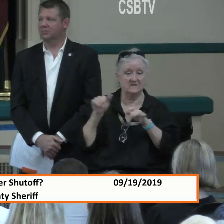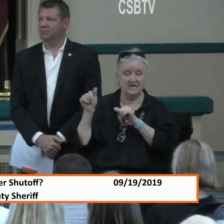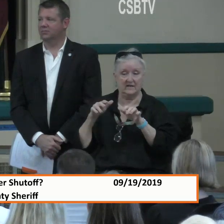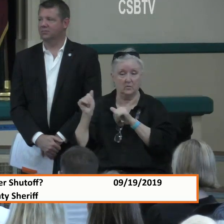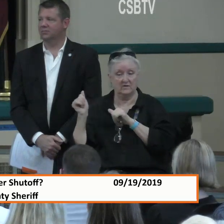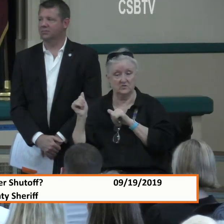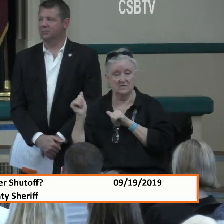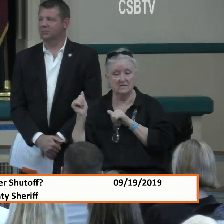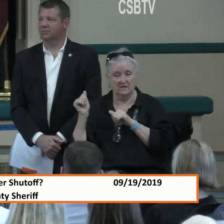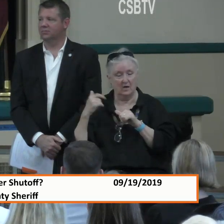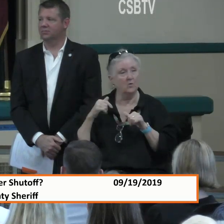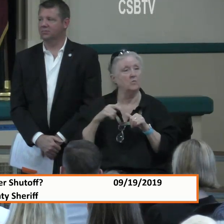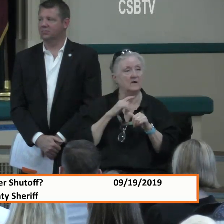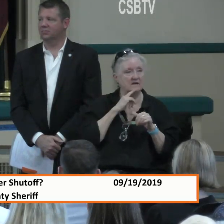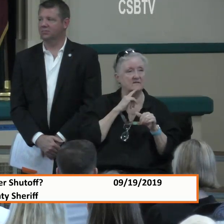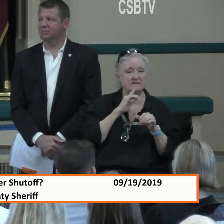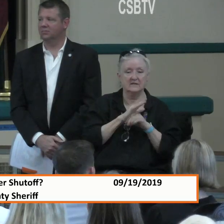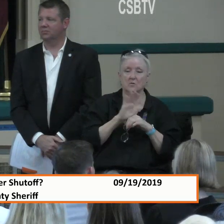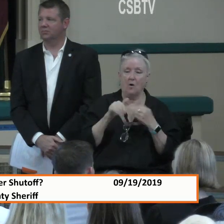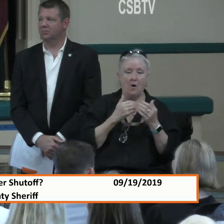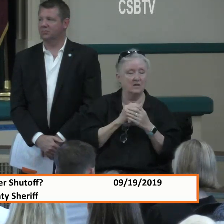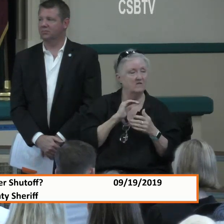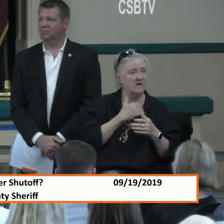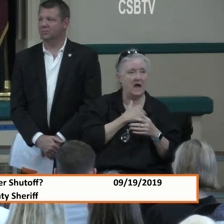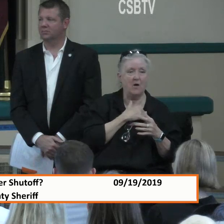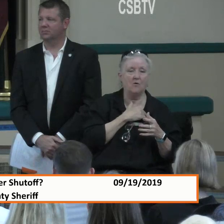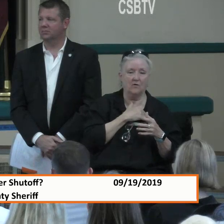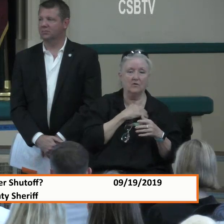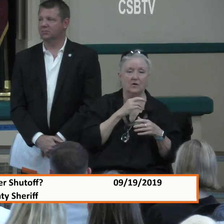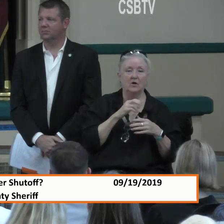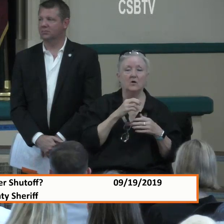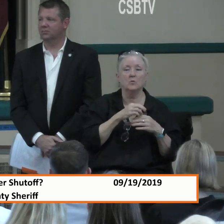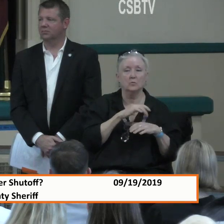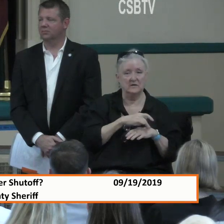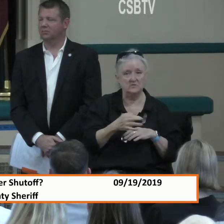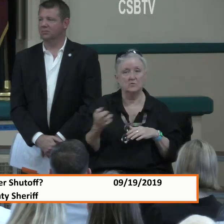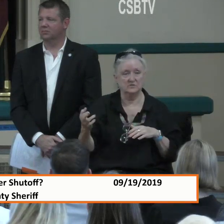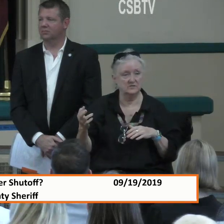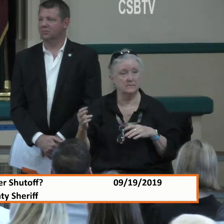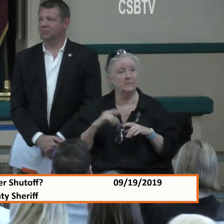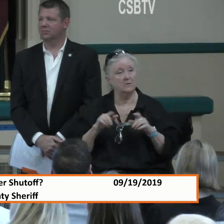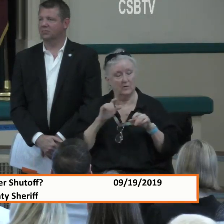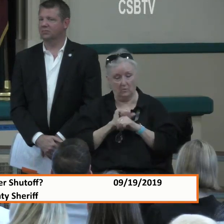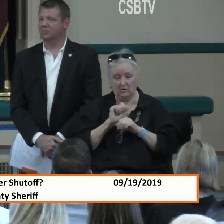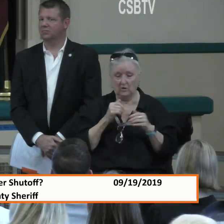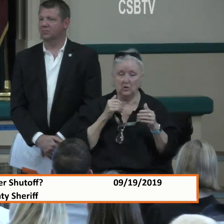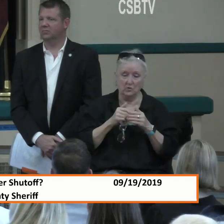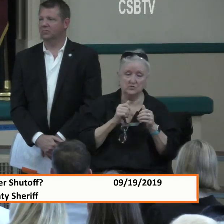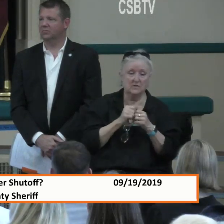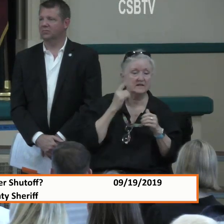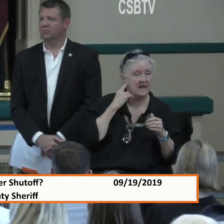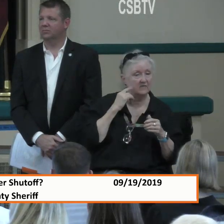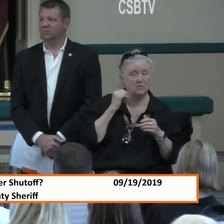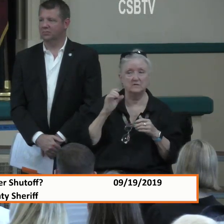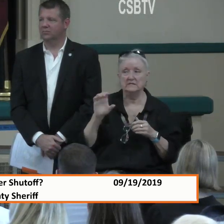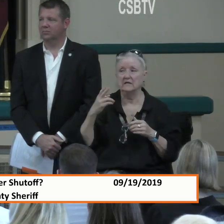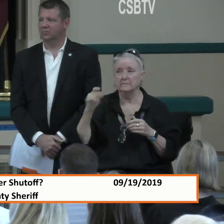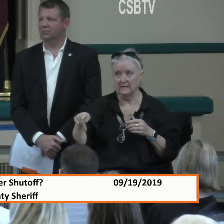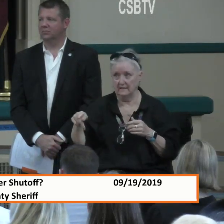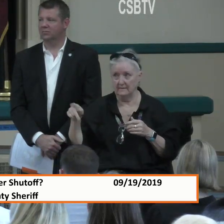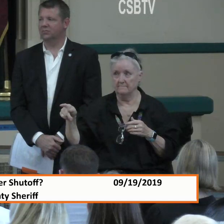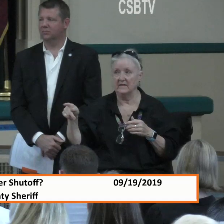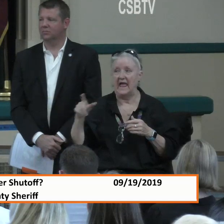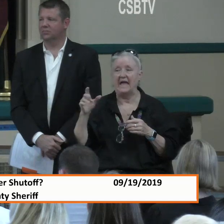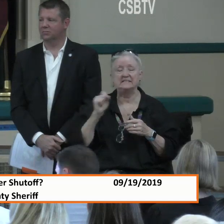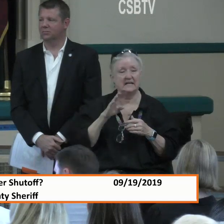evacuations, we've dedicated all of our resources to that. However, we do work very closely with the California Highway Patrol